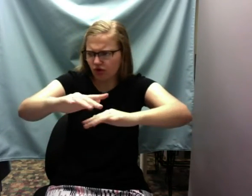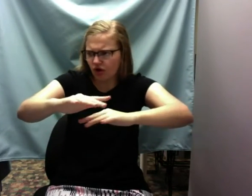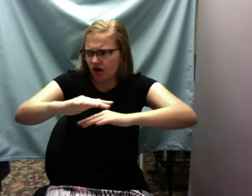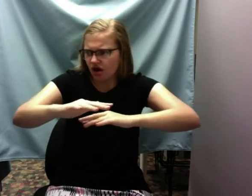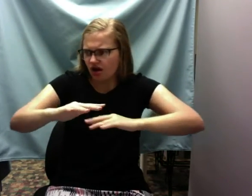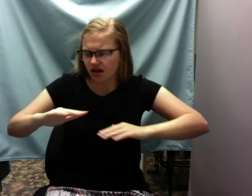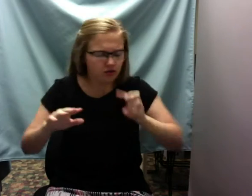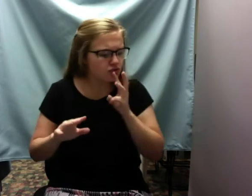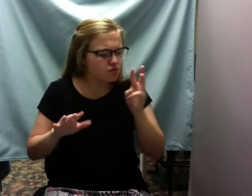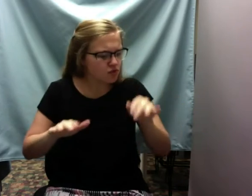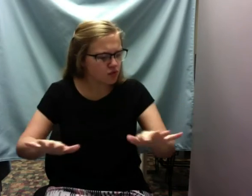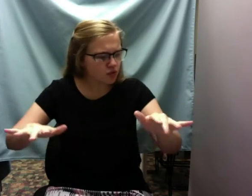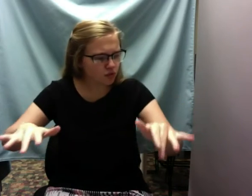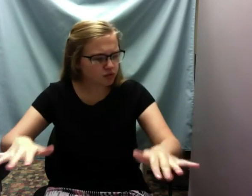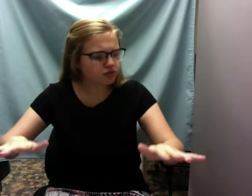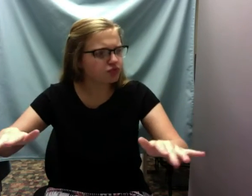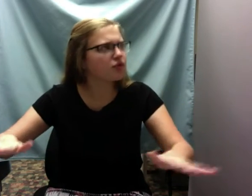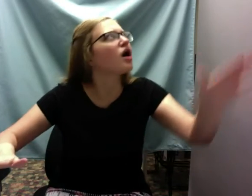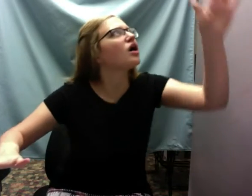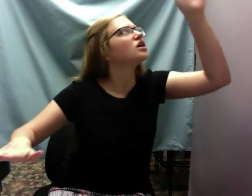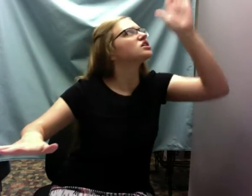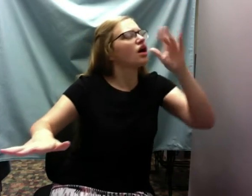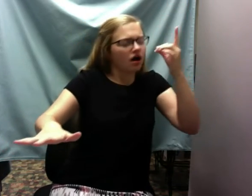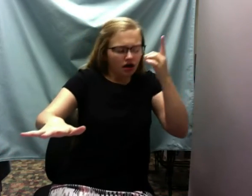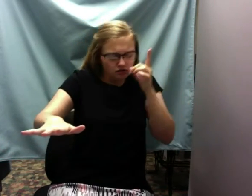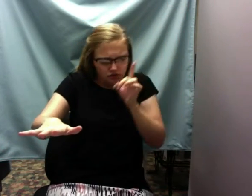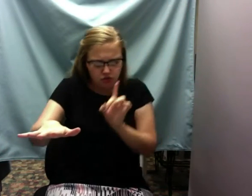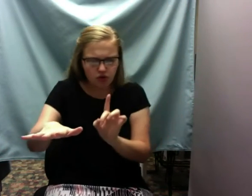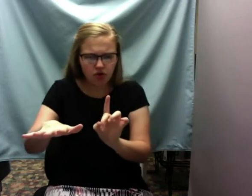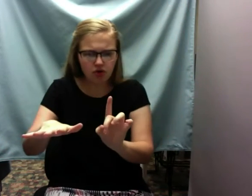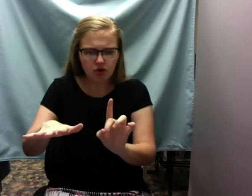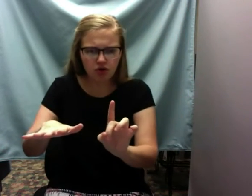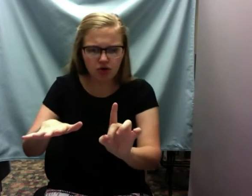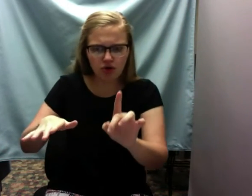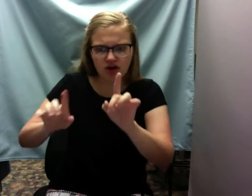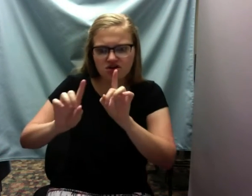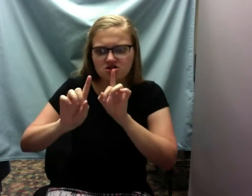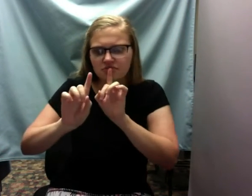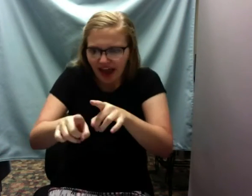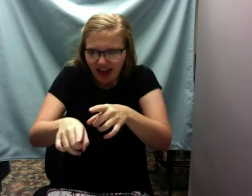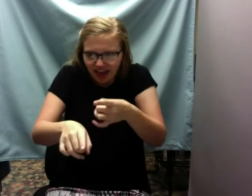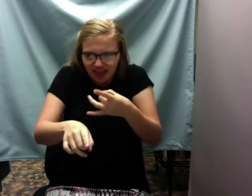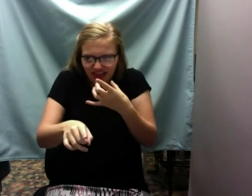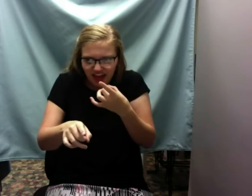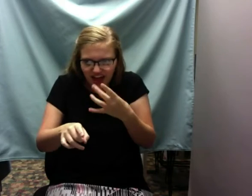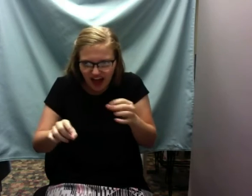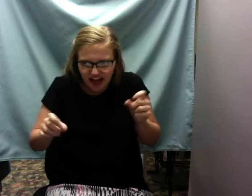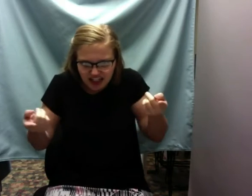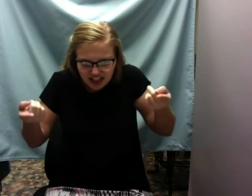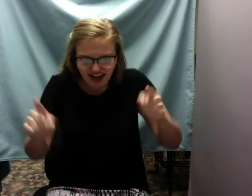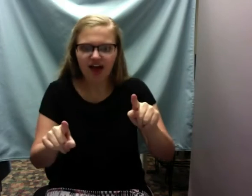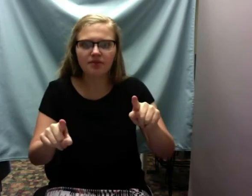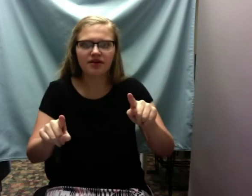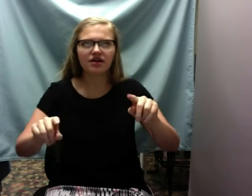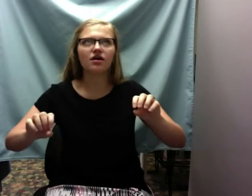deep. And the Spirit of God moved upon the face of the waters. And God said, "Let there be light."